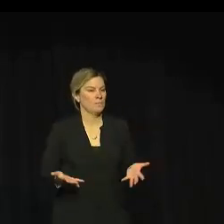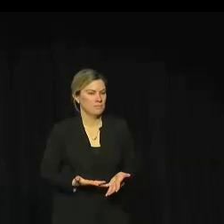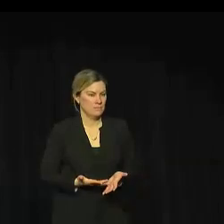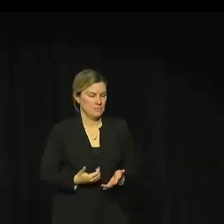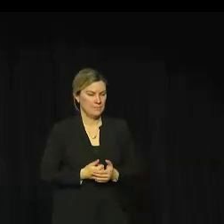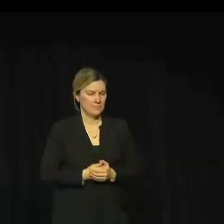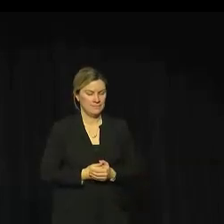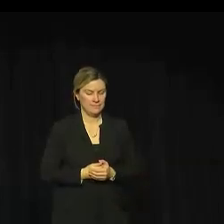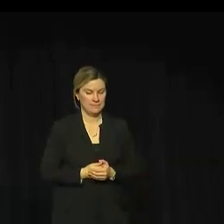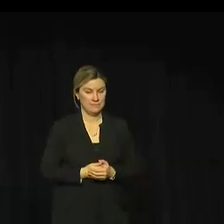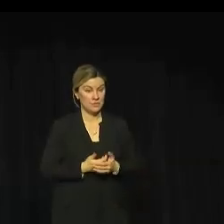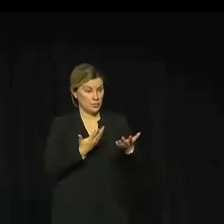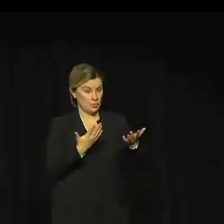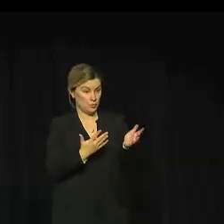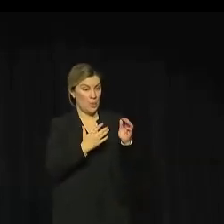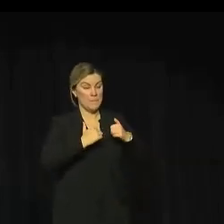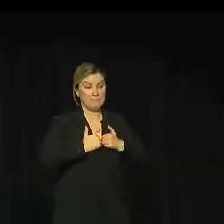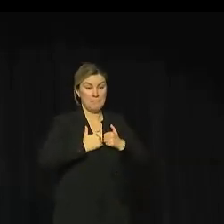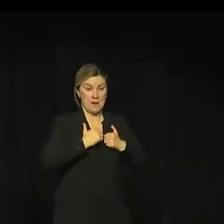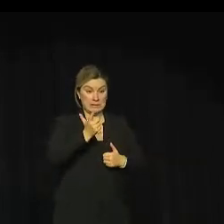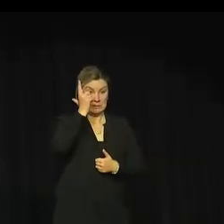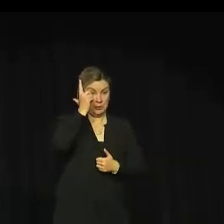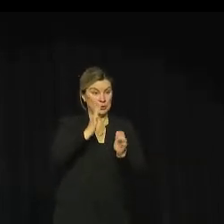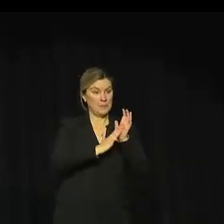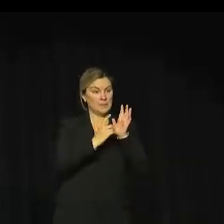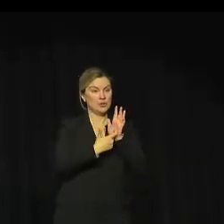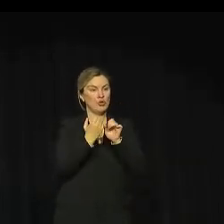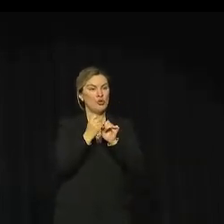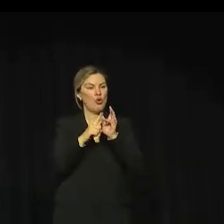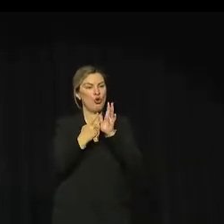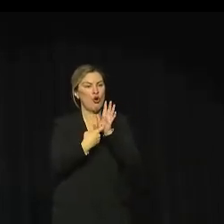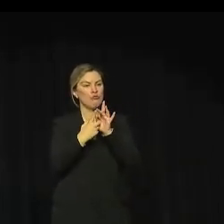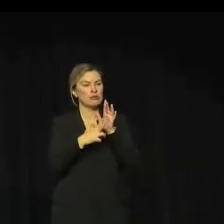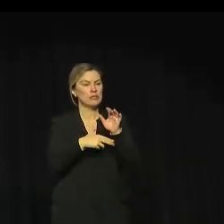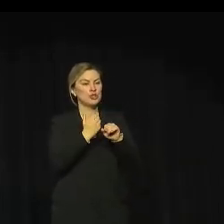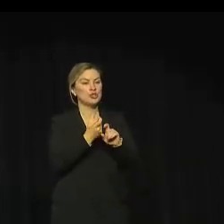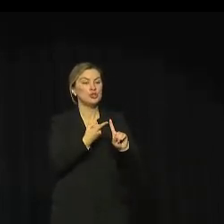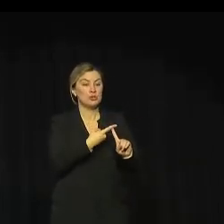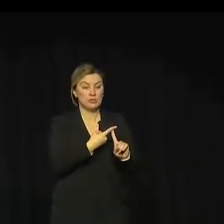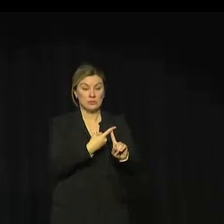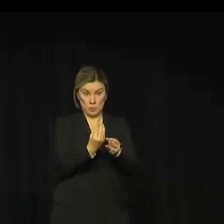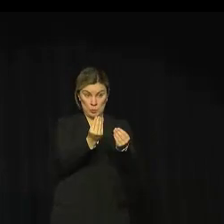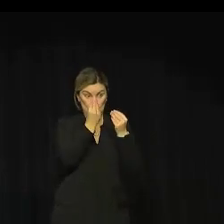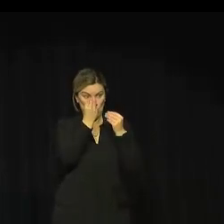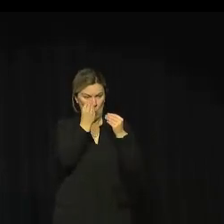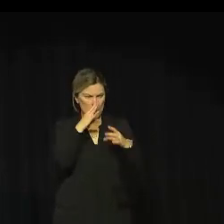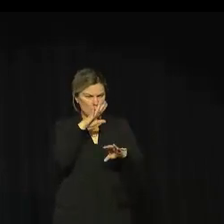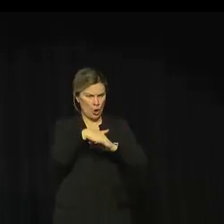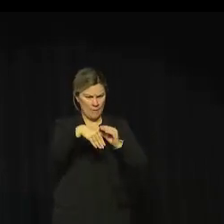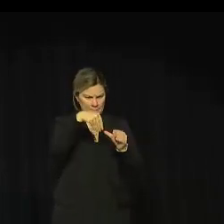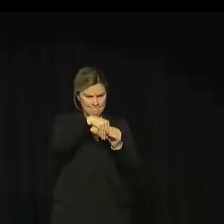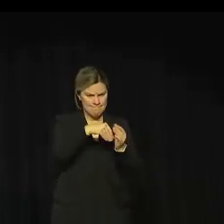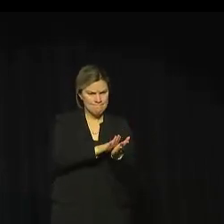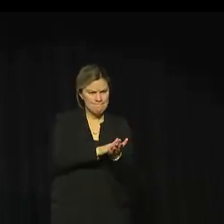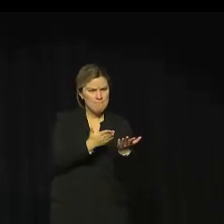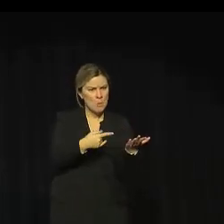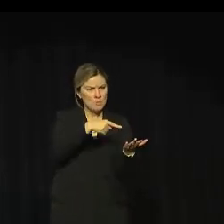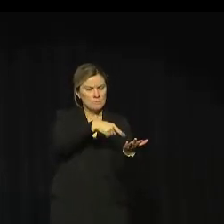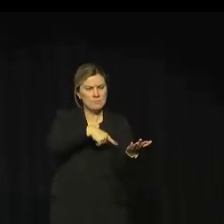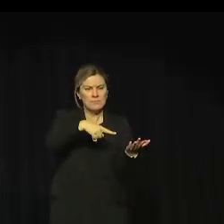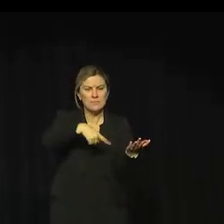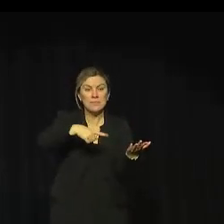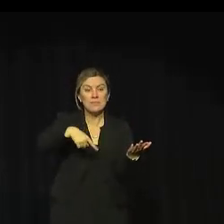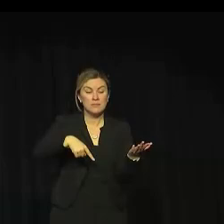Mr. Gorringe taught us the contents of this document. He'd been